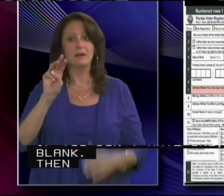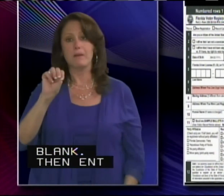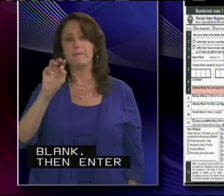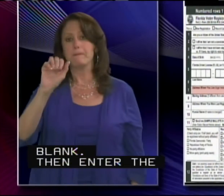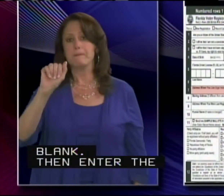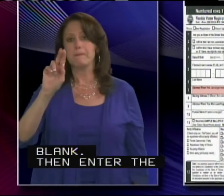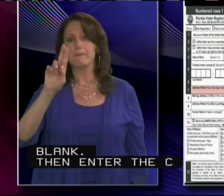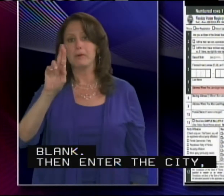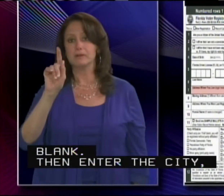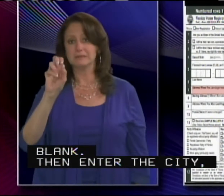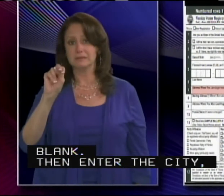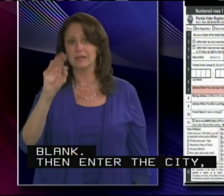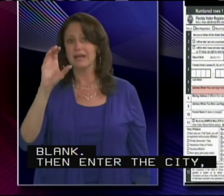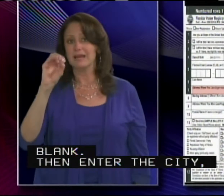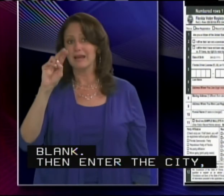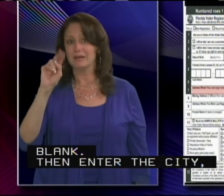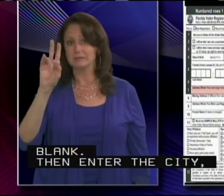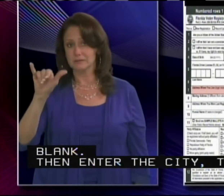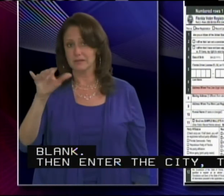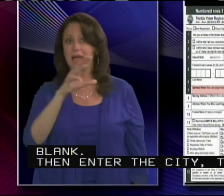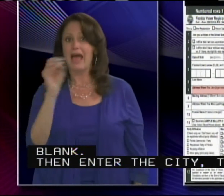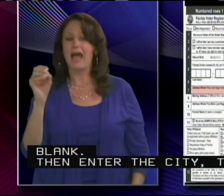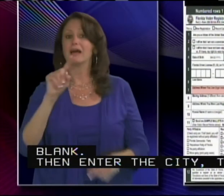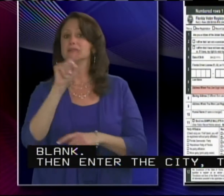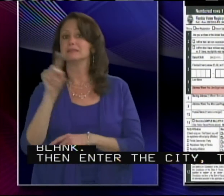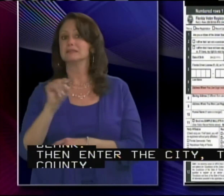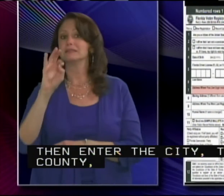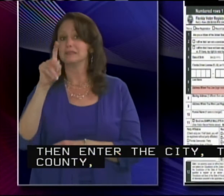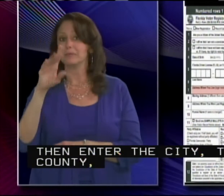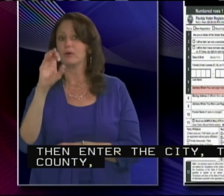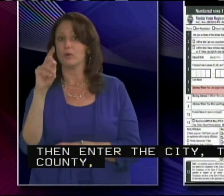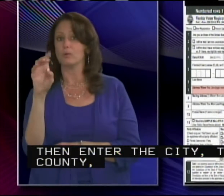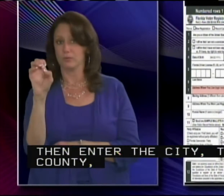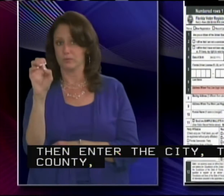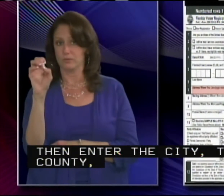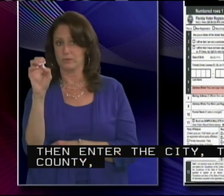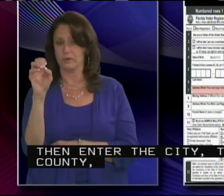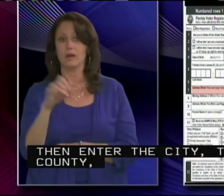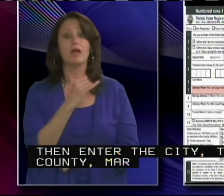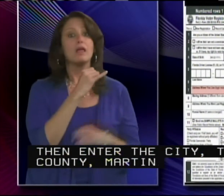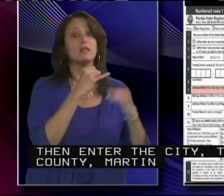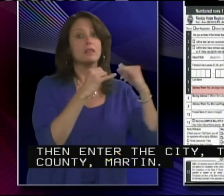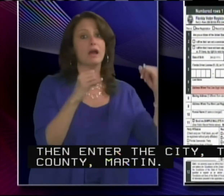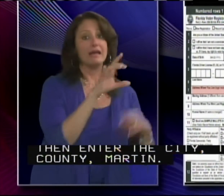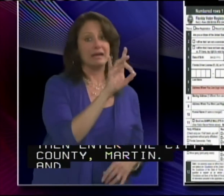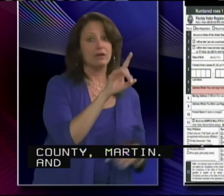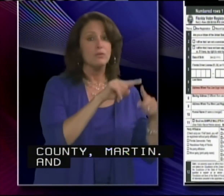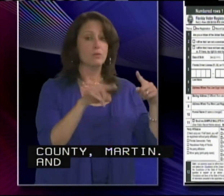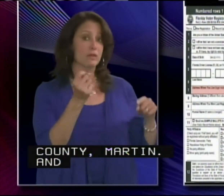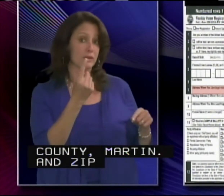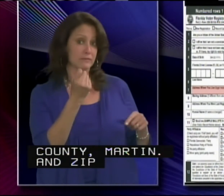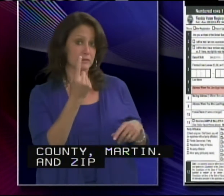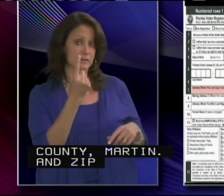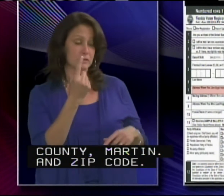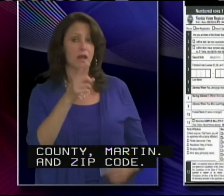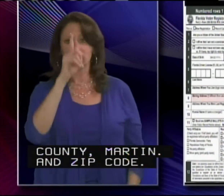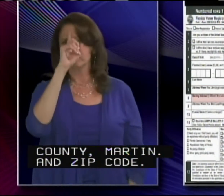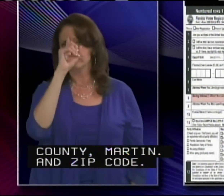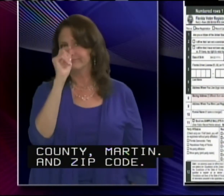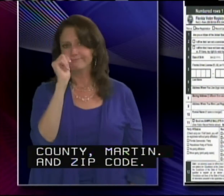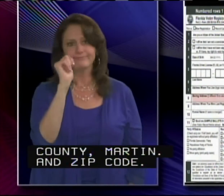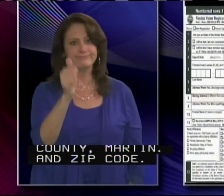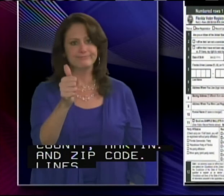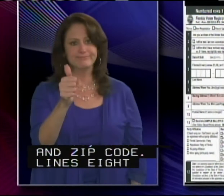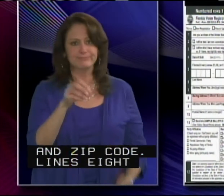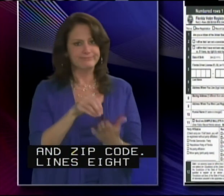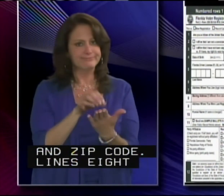county, Martin, and zip code. Lines 8 through 11. You do